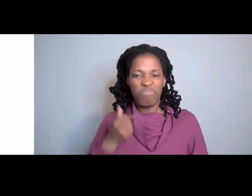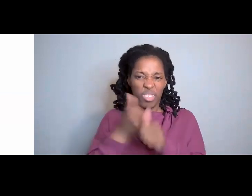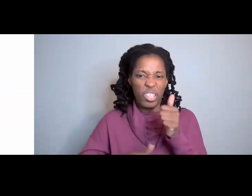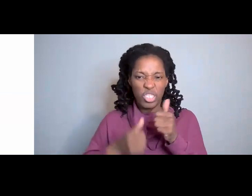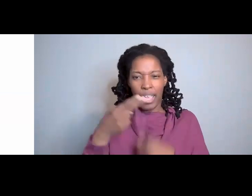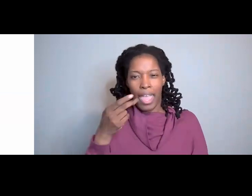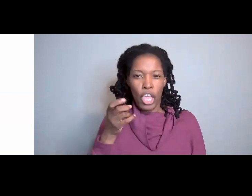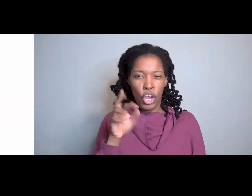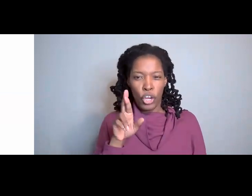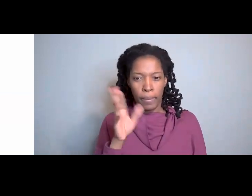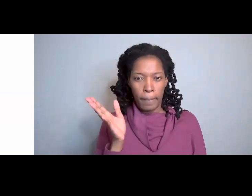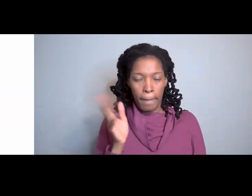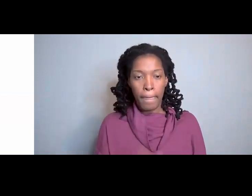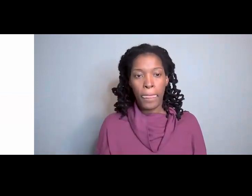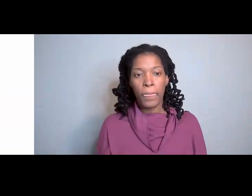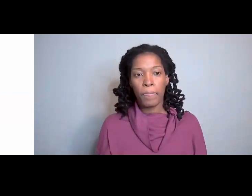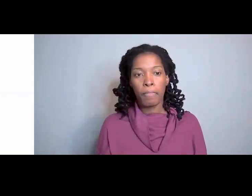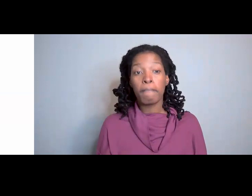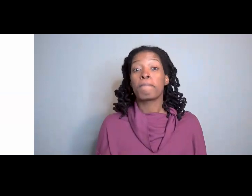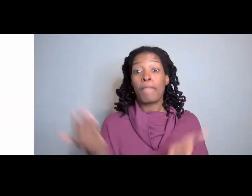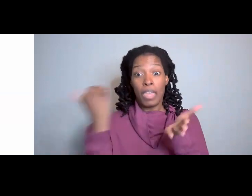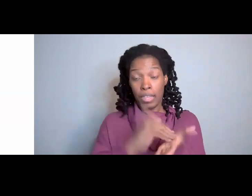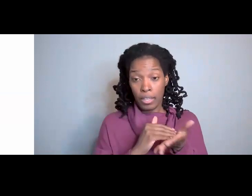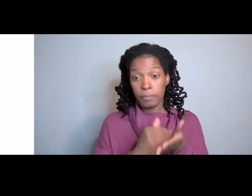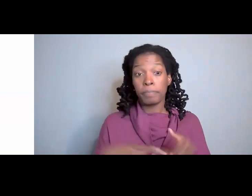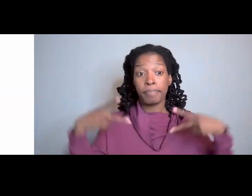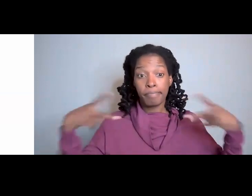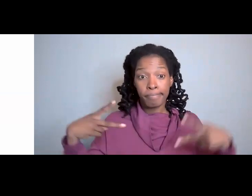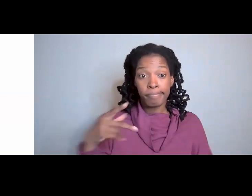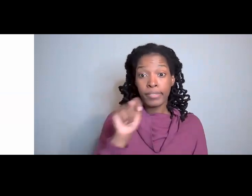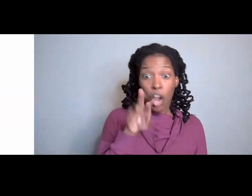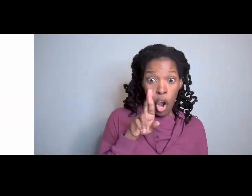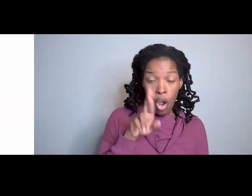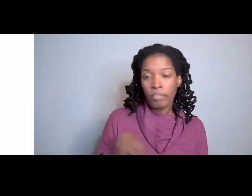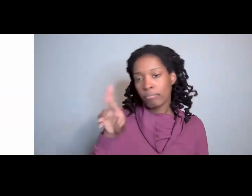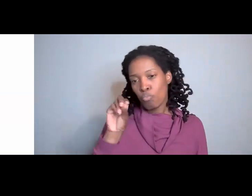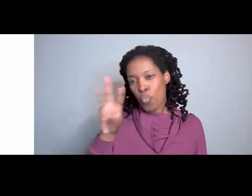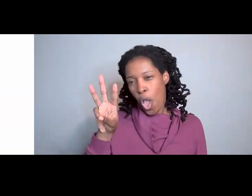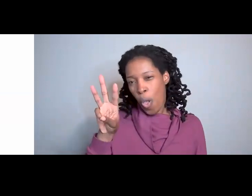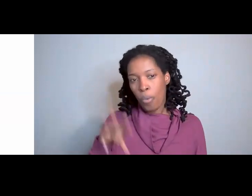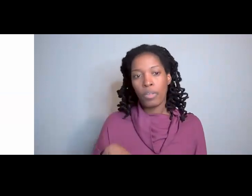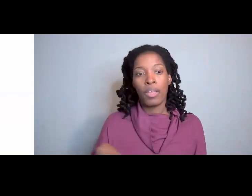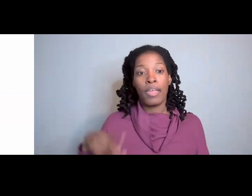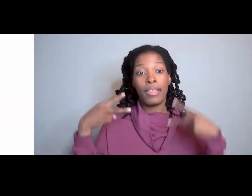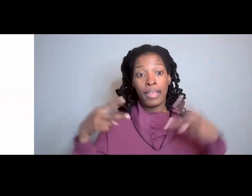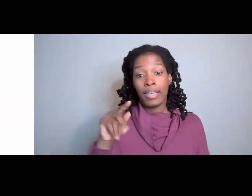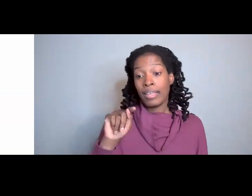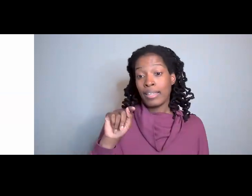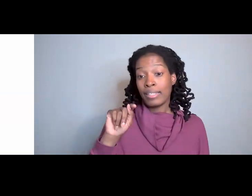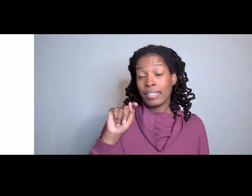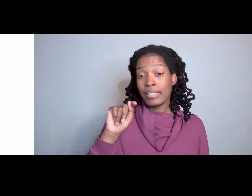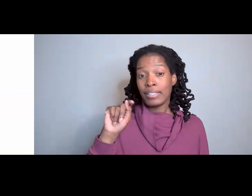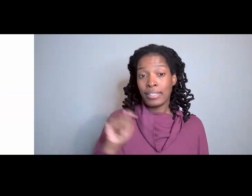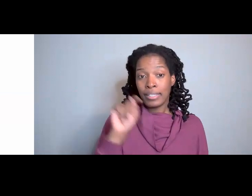Then there is a table row, and then there are the table data cells. Each one of